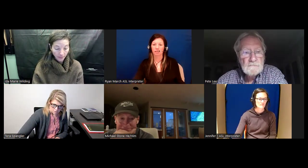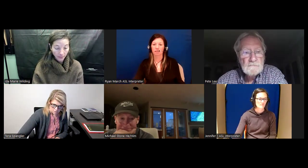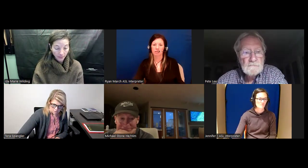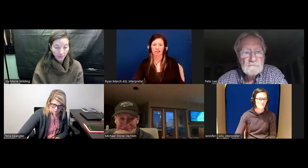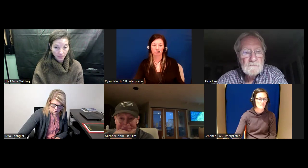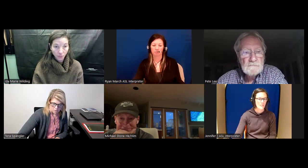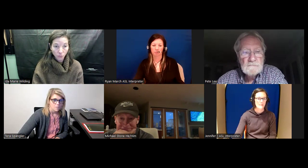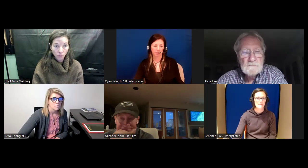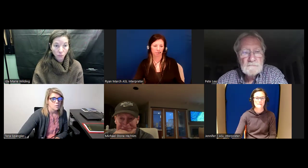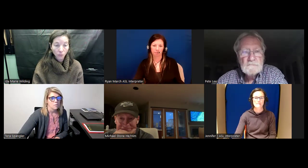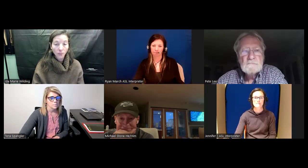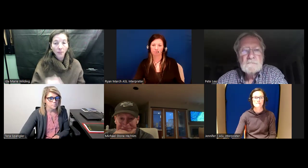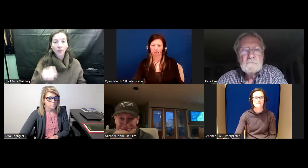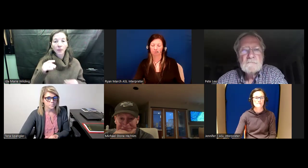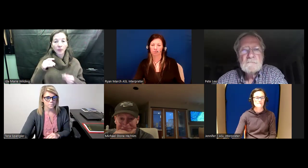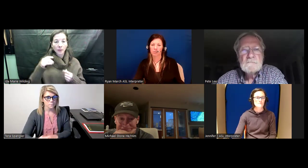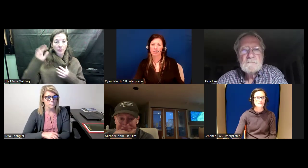Okay. Okay. Great.